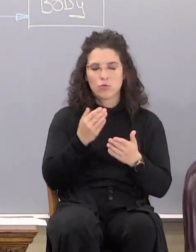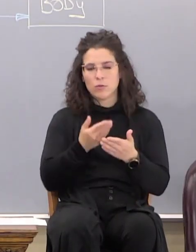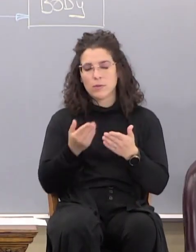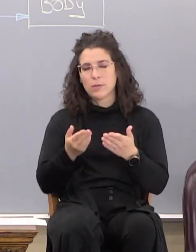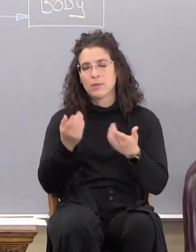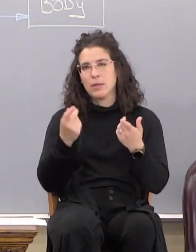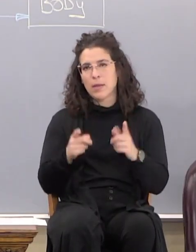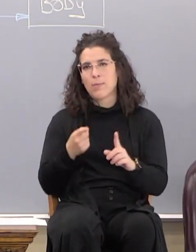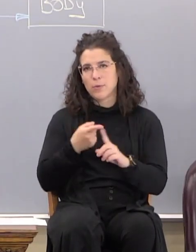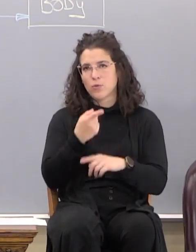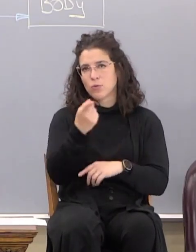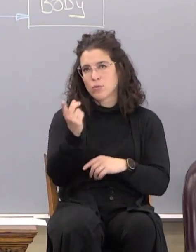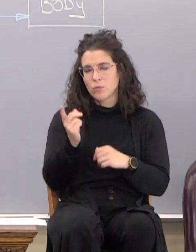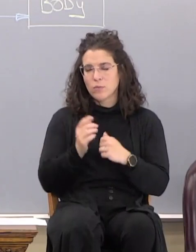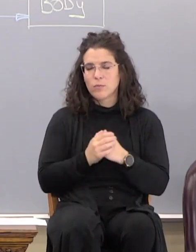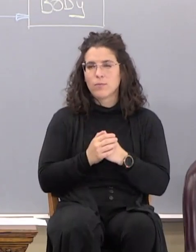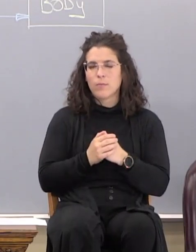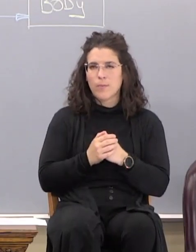come on you,